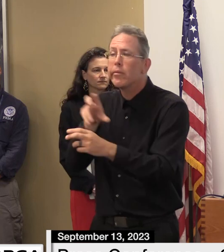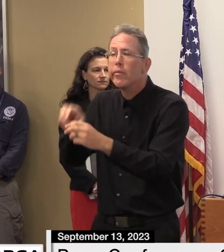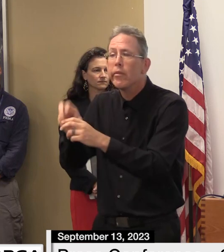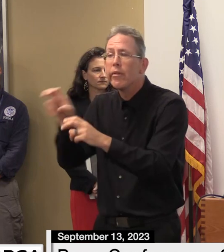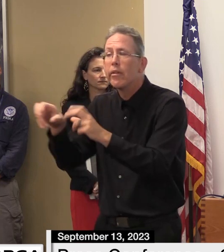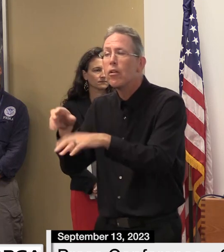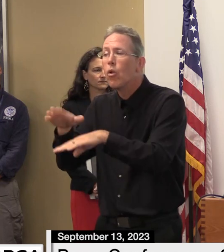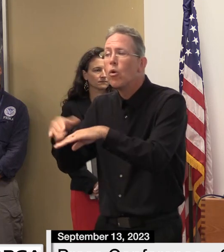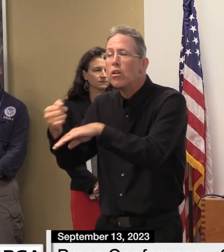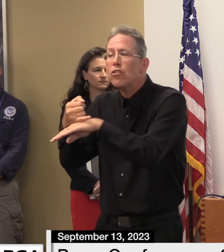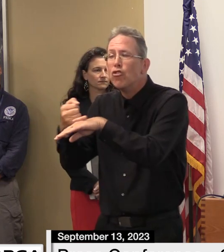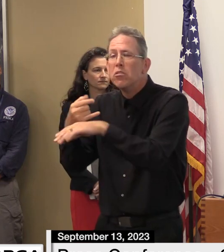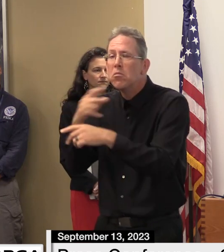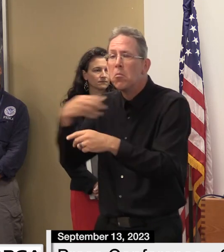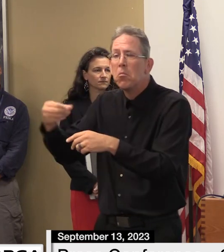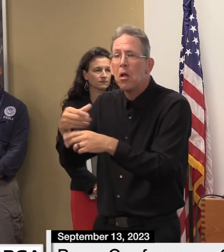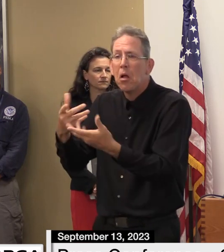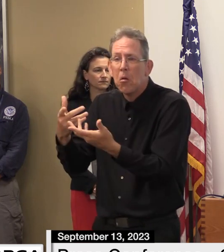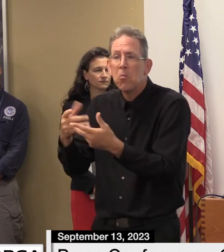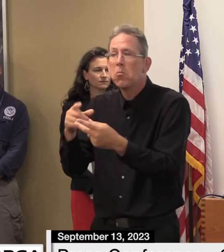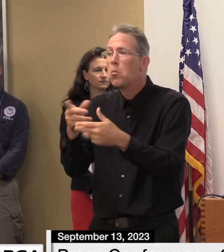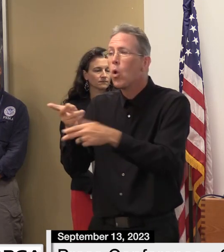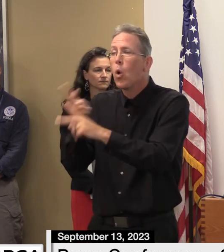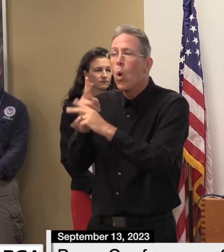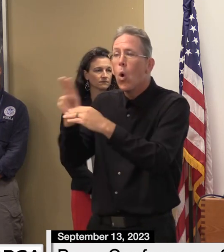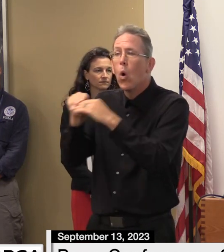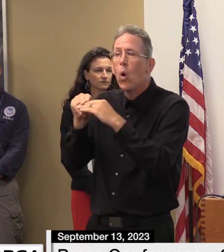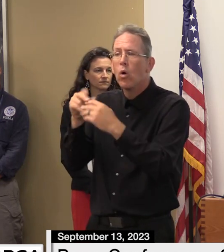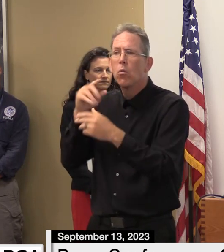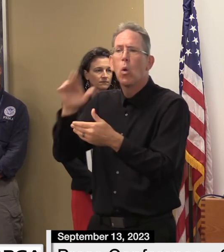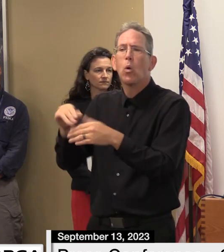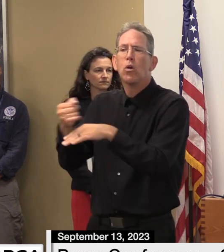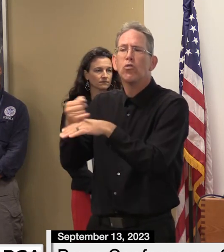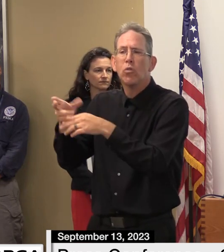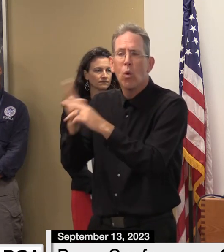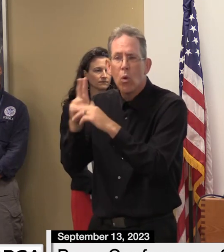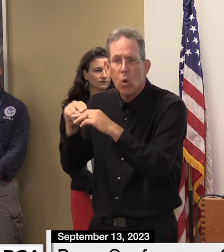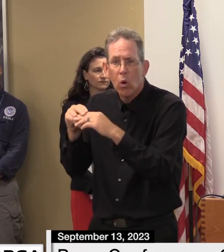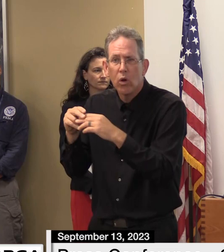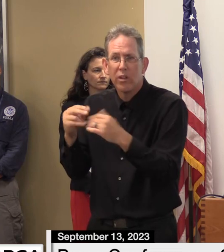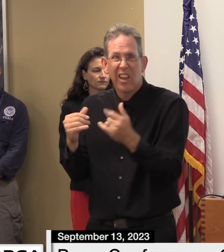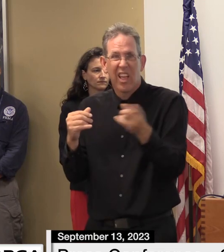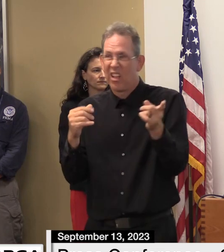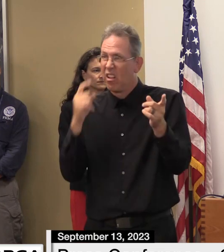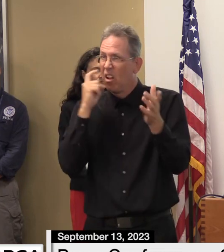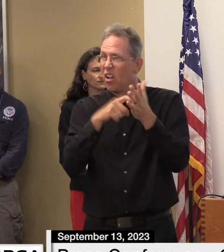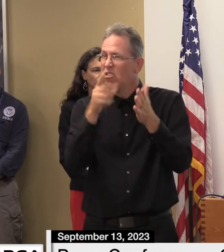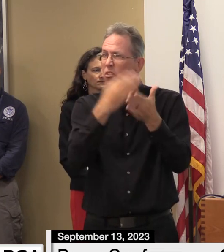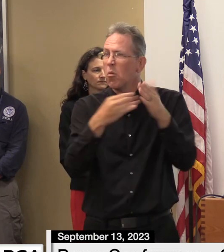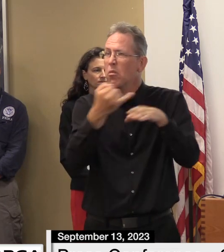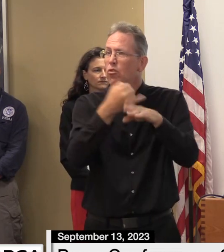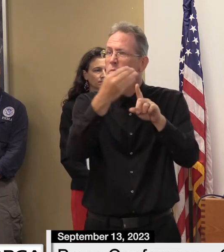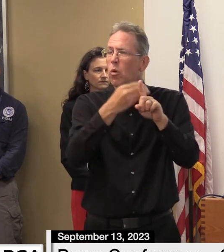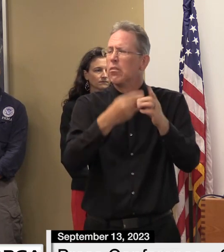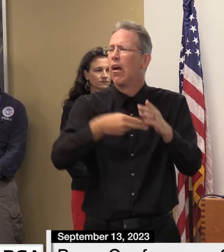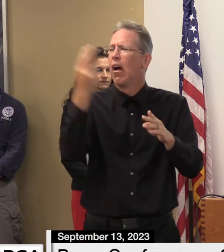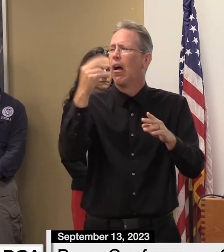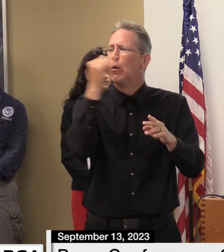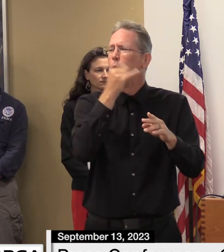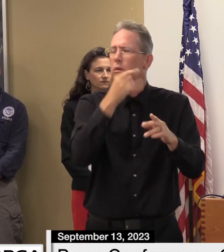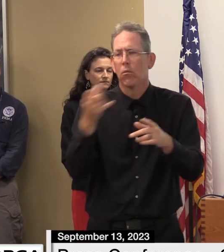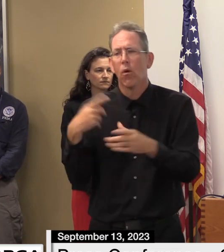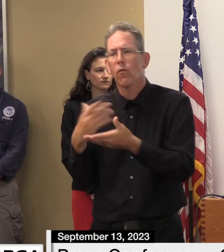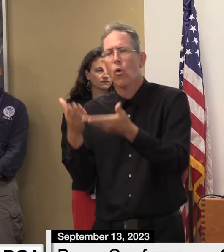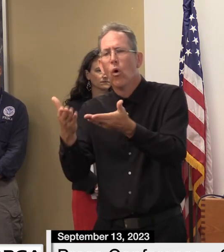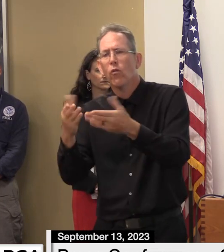low interest loans at this moment in time with historically high interest rates are a critical way of continuing